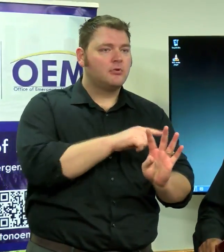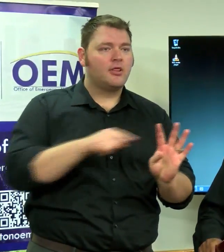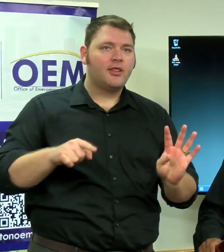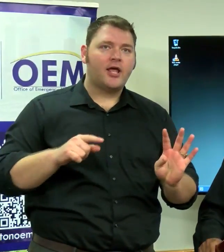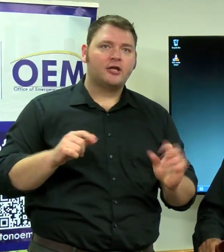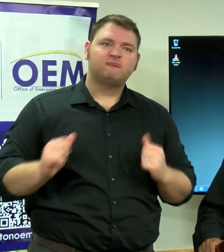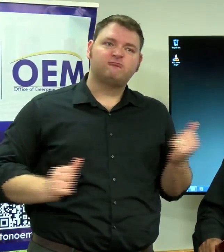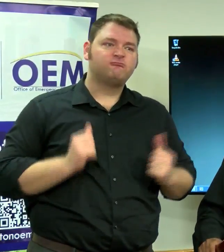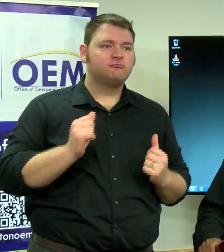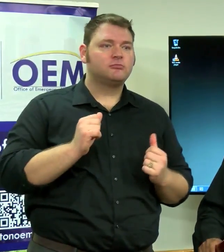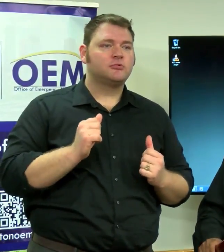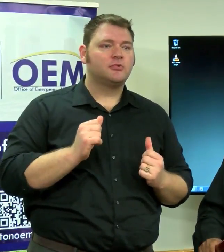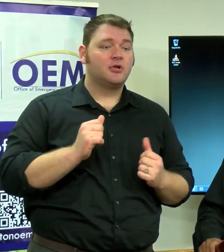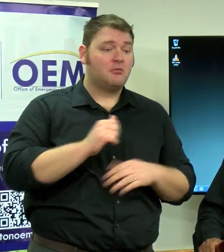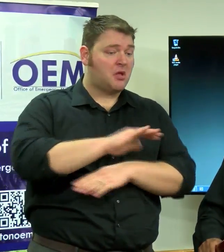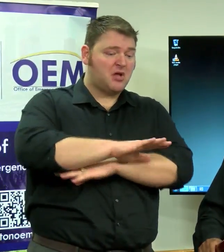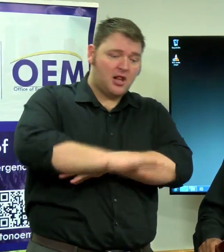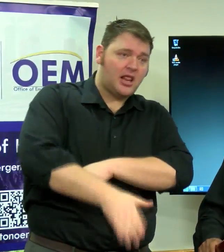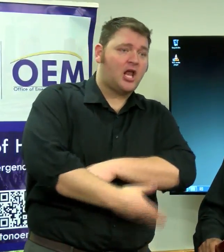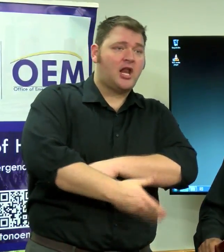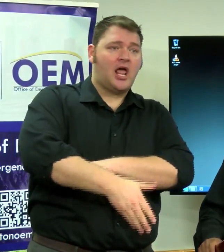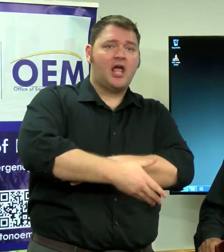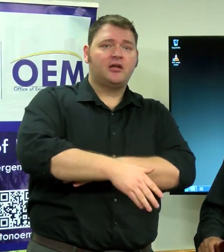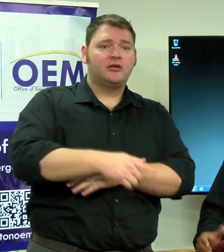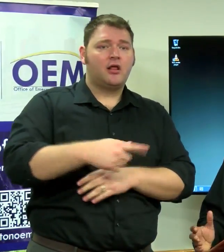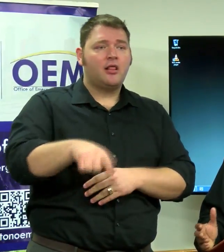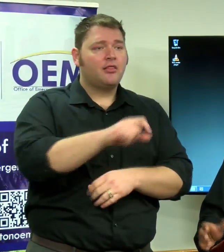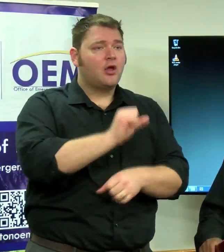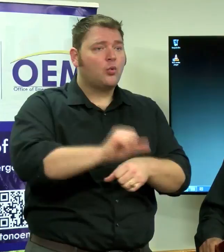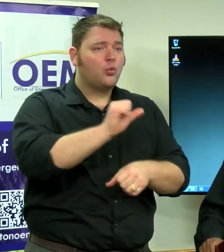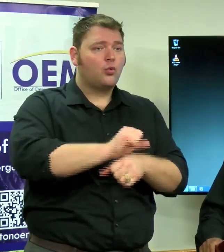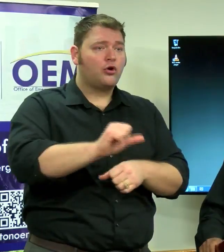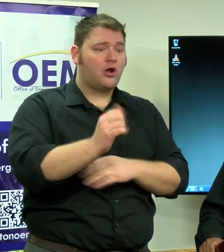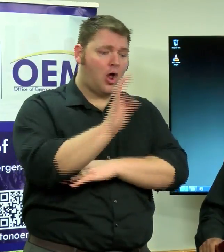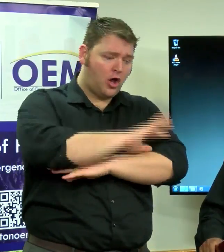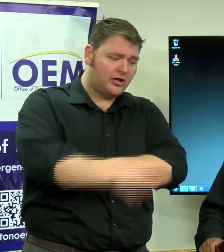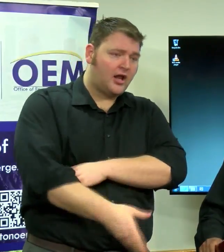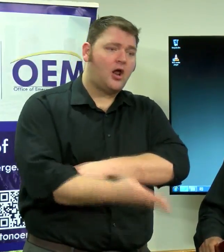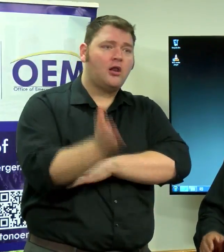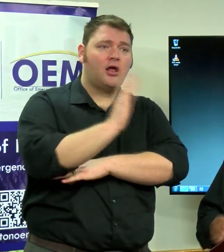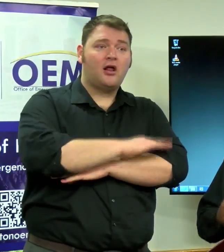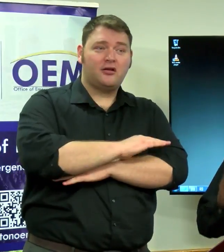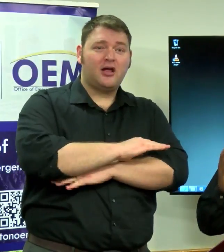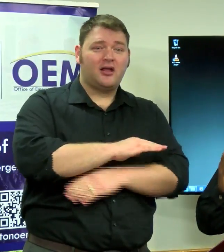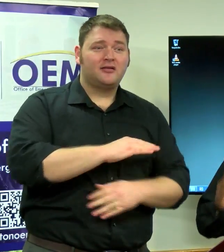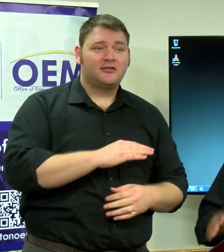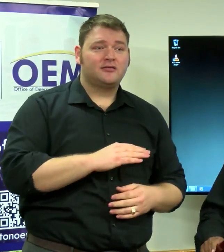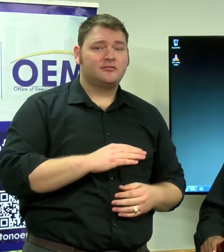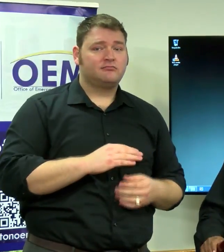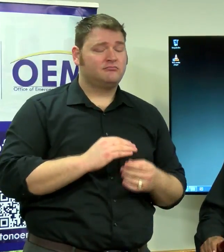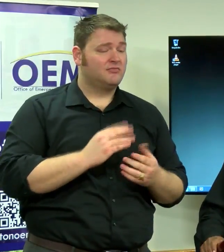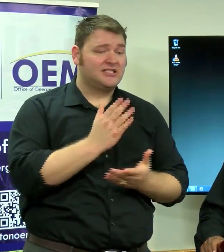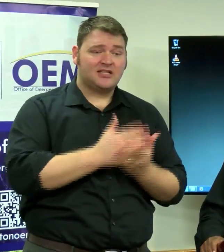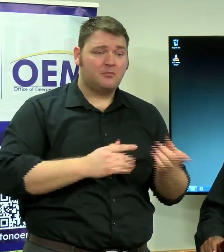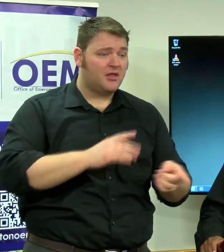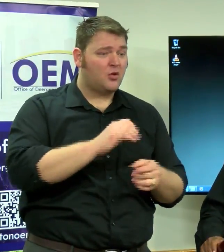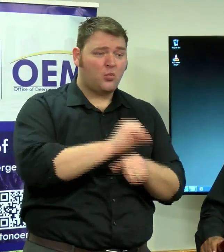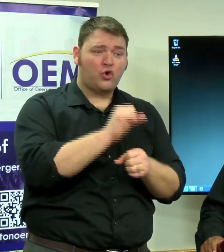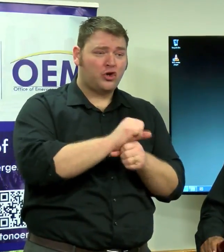even late at night, many that are working these extra shifts. There are some that were working straight, 36 hours